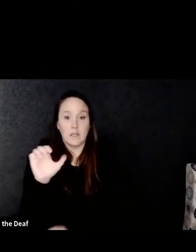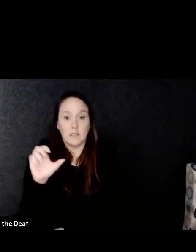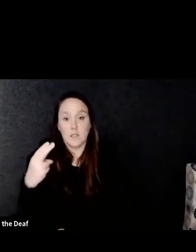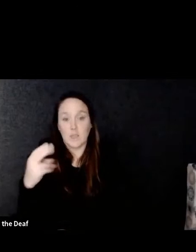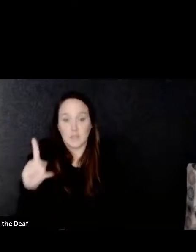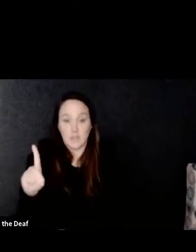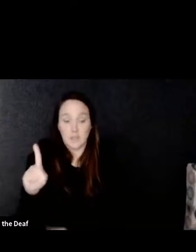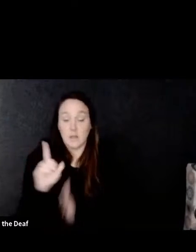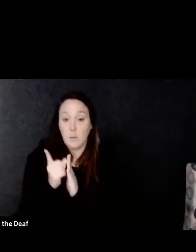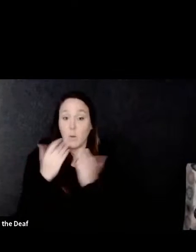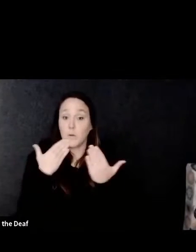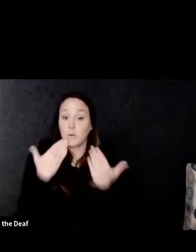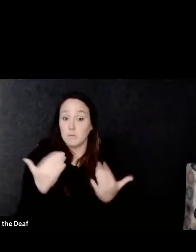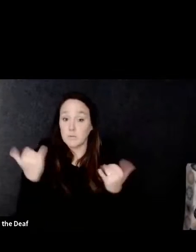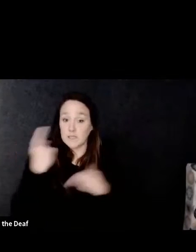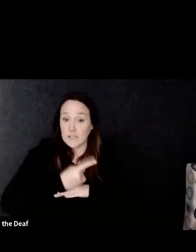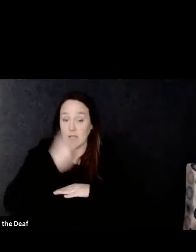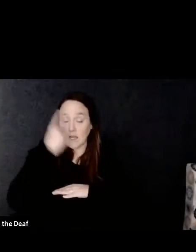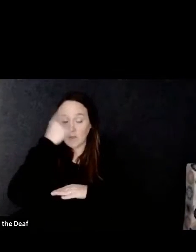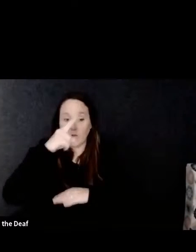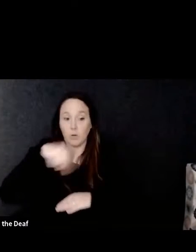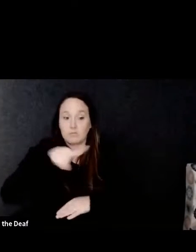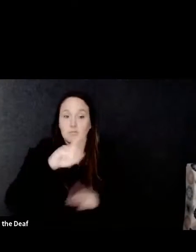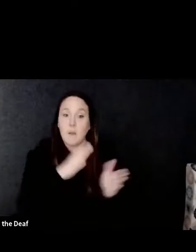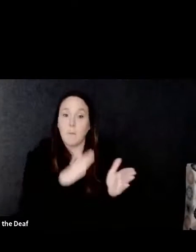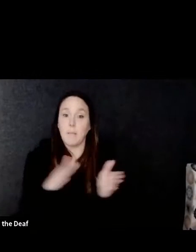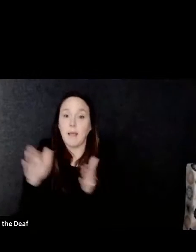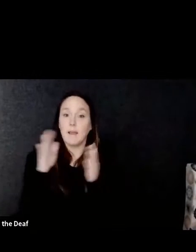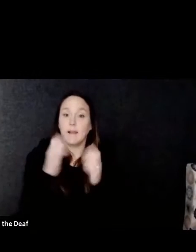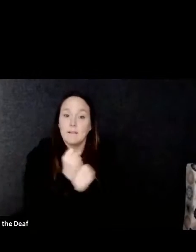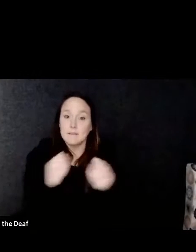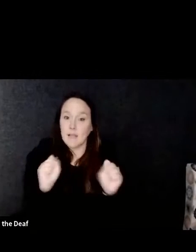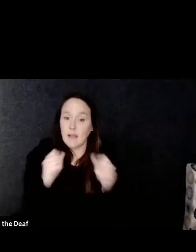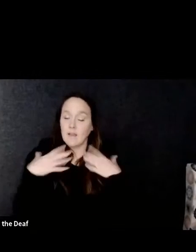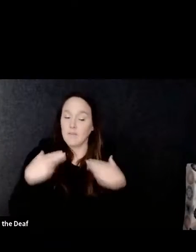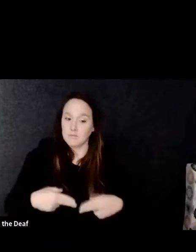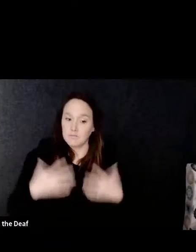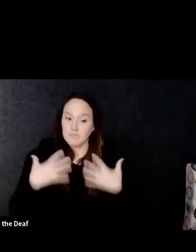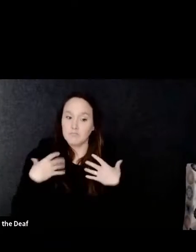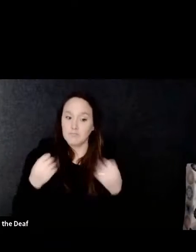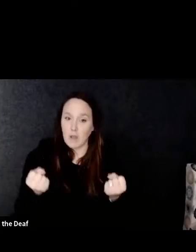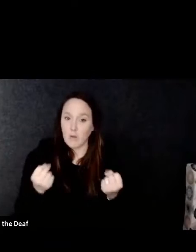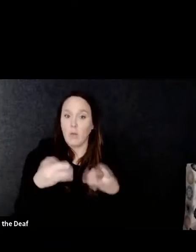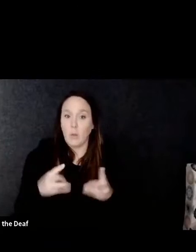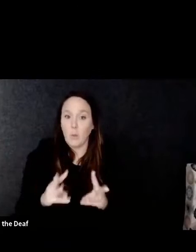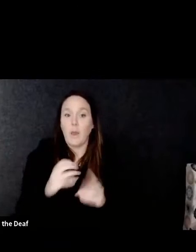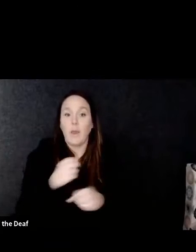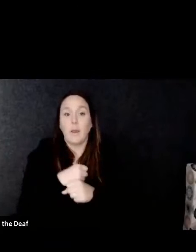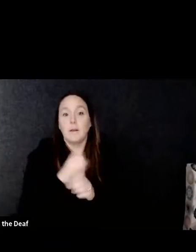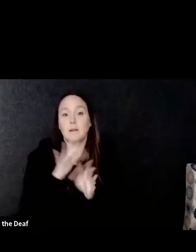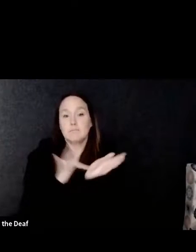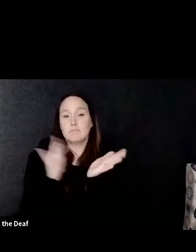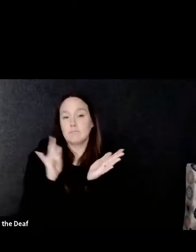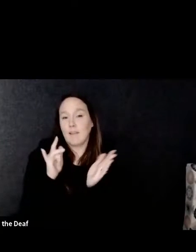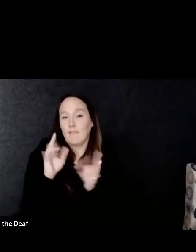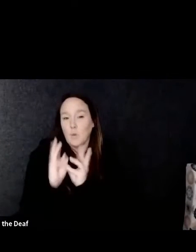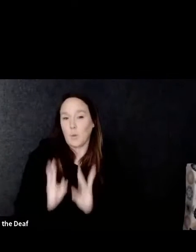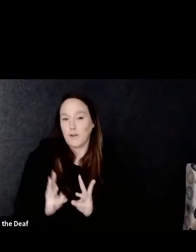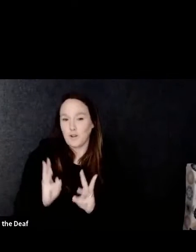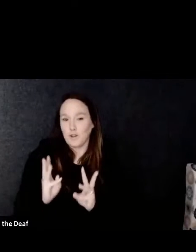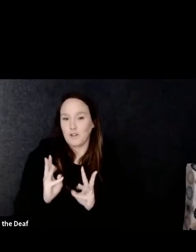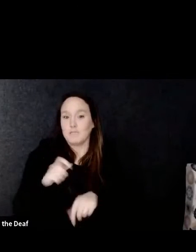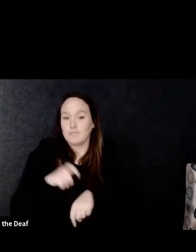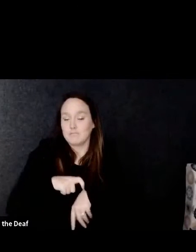of gratitude today is dedicated to those who are planning safe and healthy ways to make the most of this winter season.